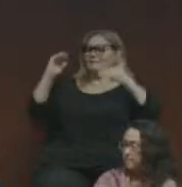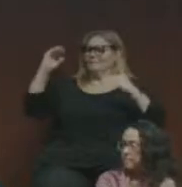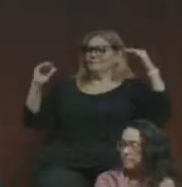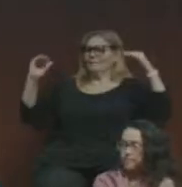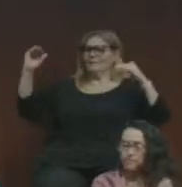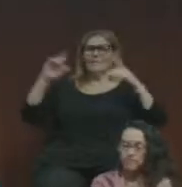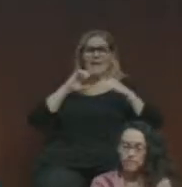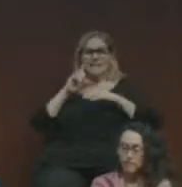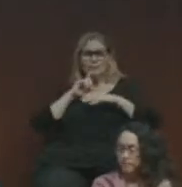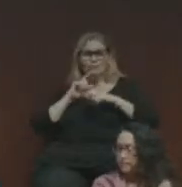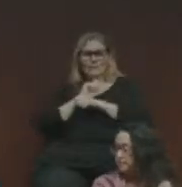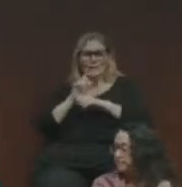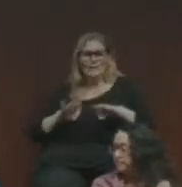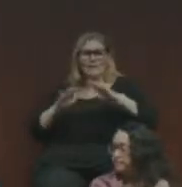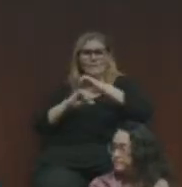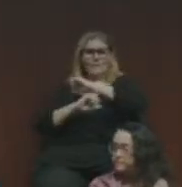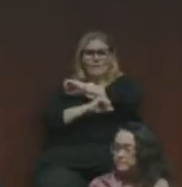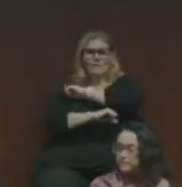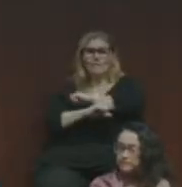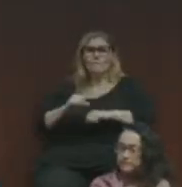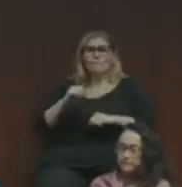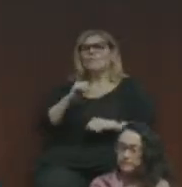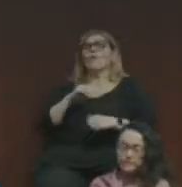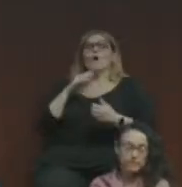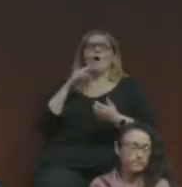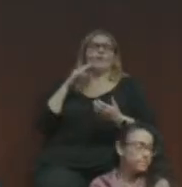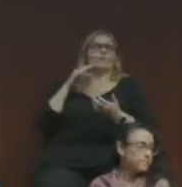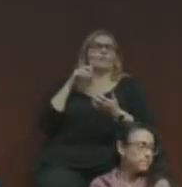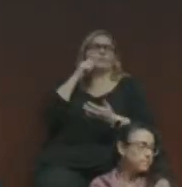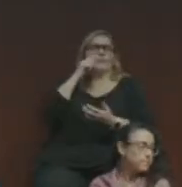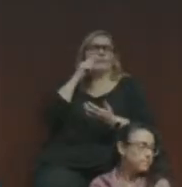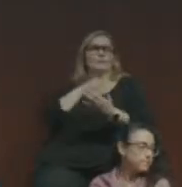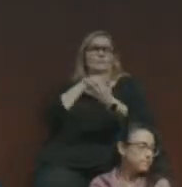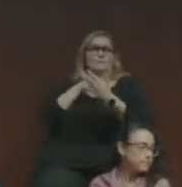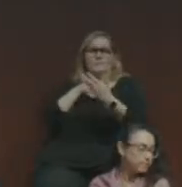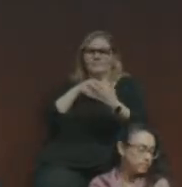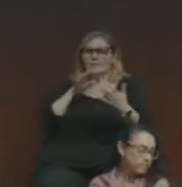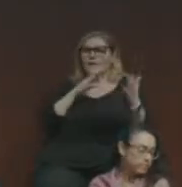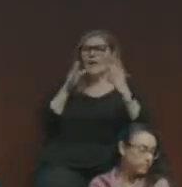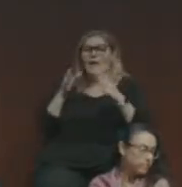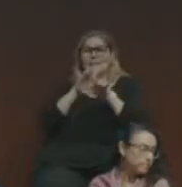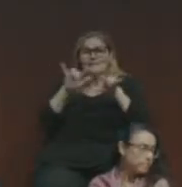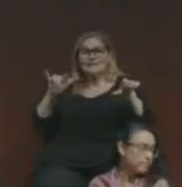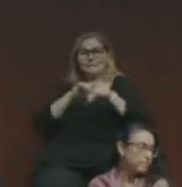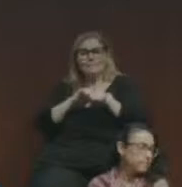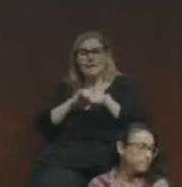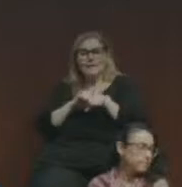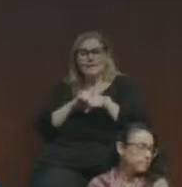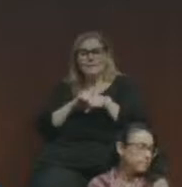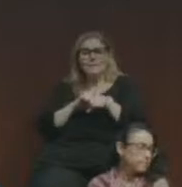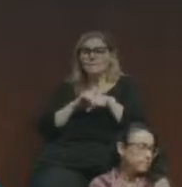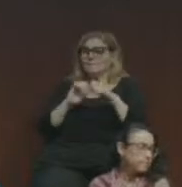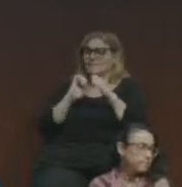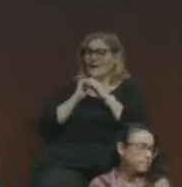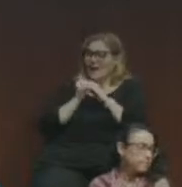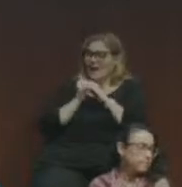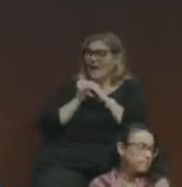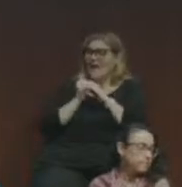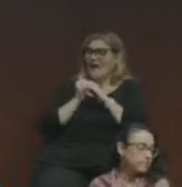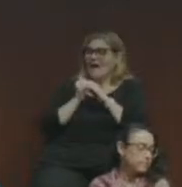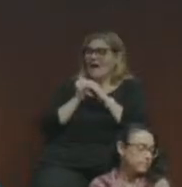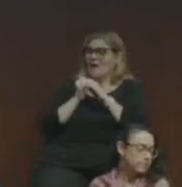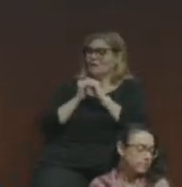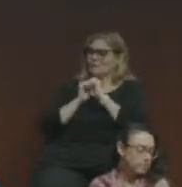is fundamental to racial capitalism. And simultaneously, right, how do we